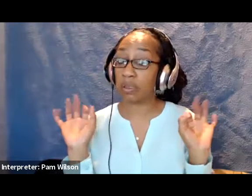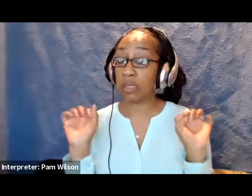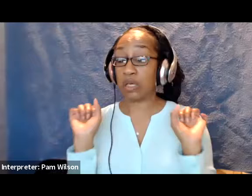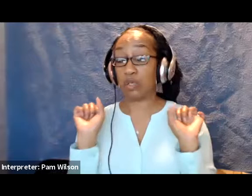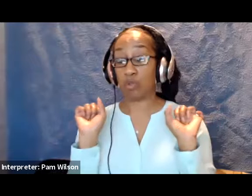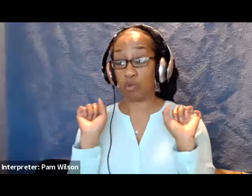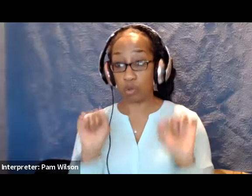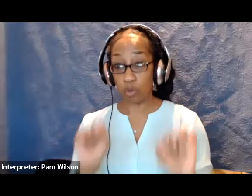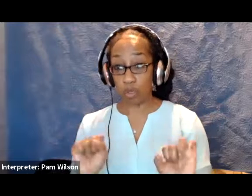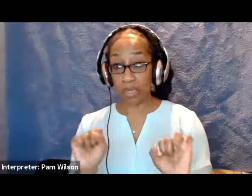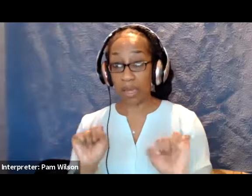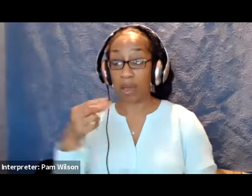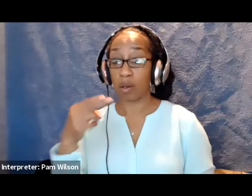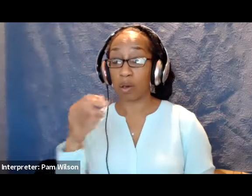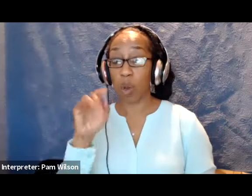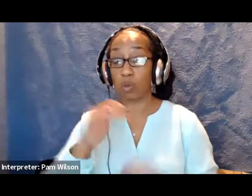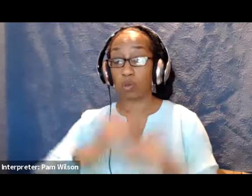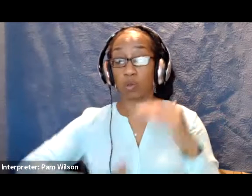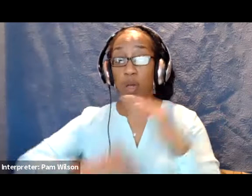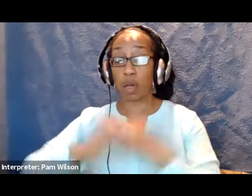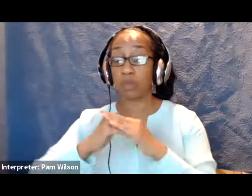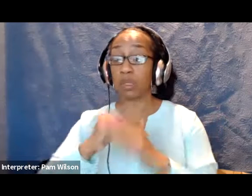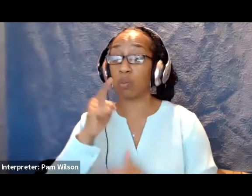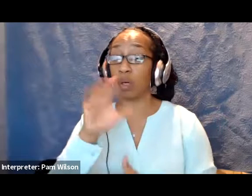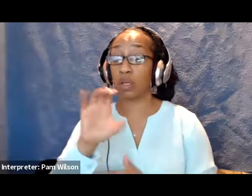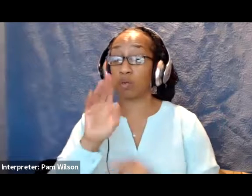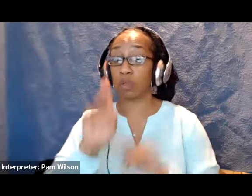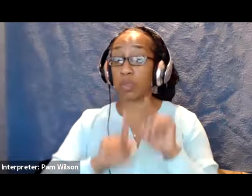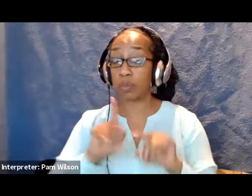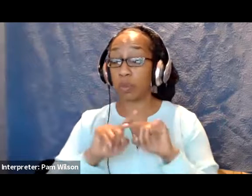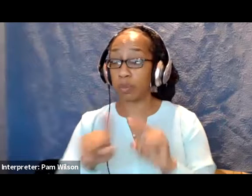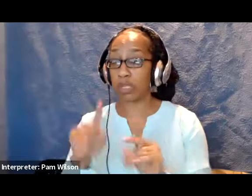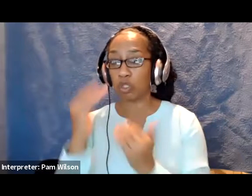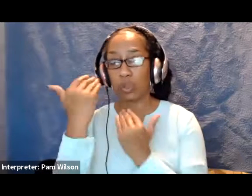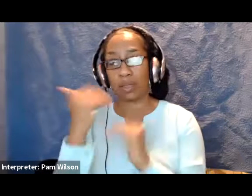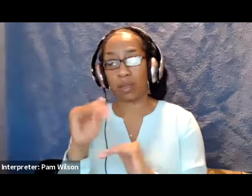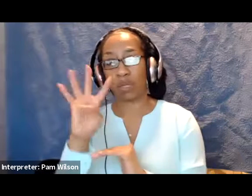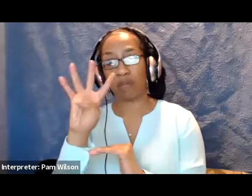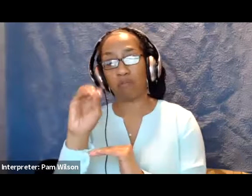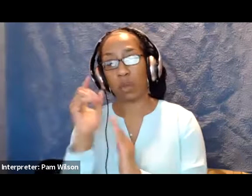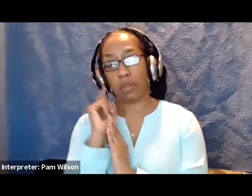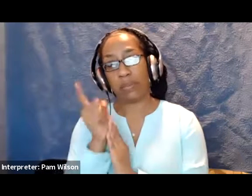100 participants, but you are limited to 40-minute meetings.